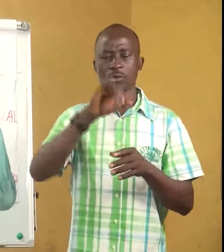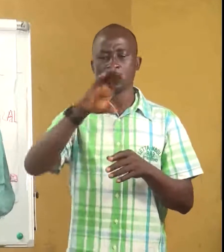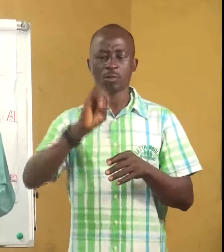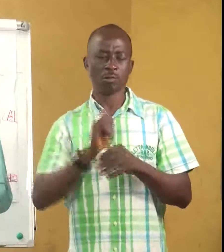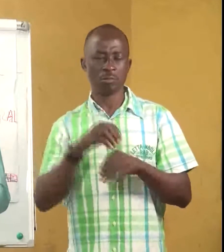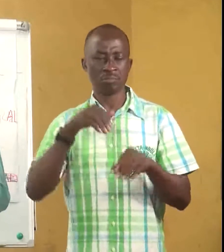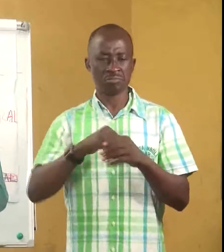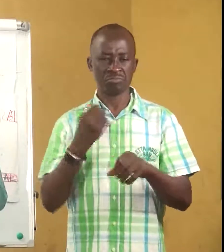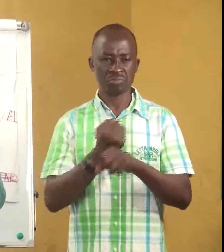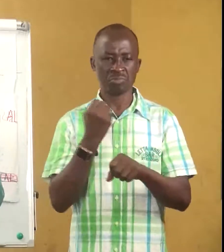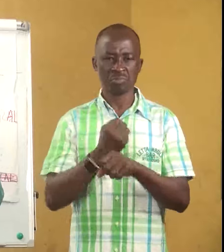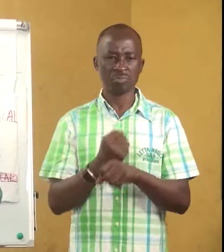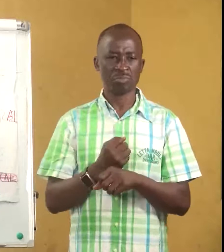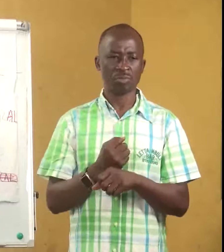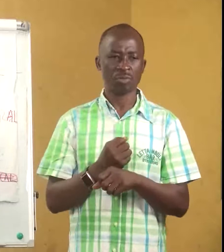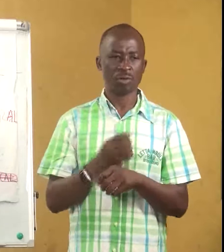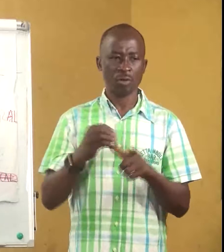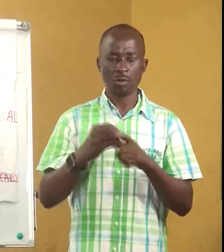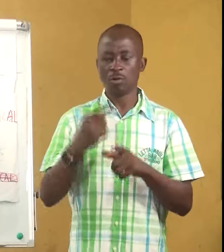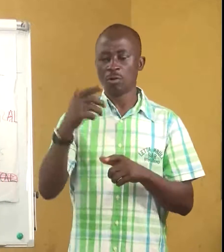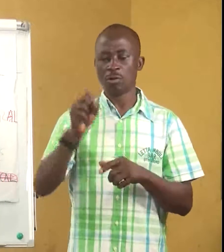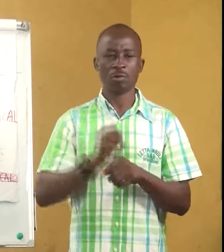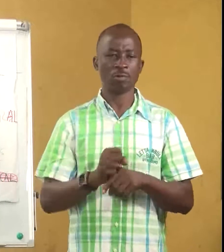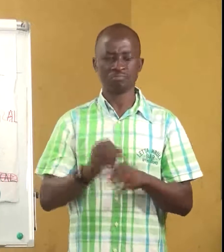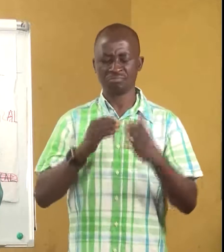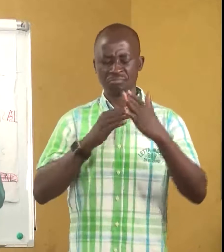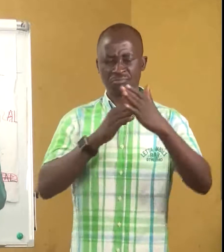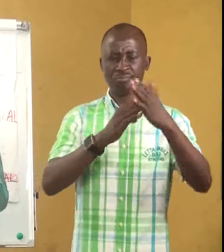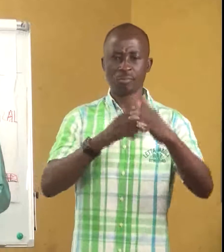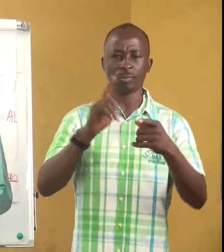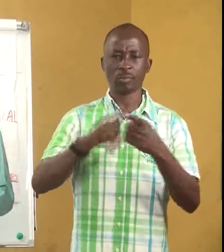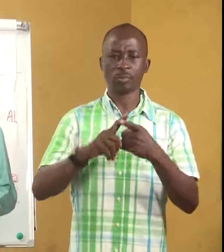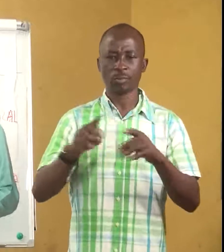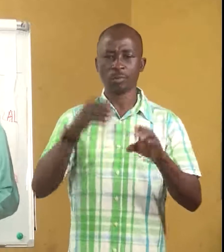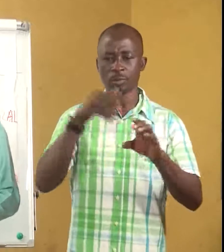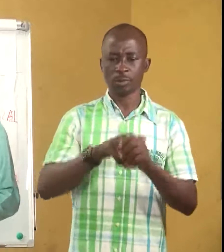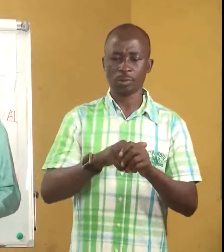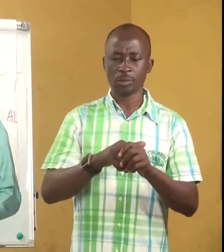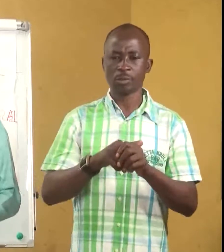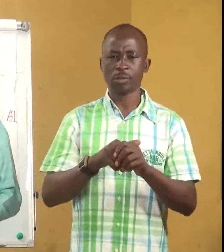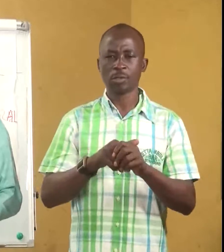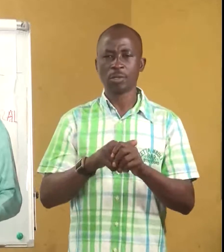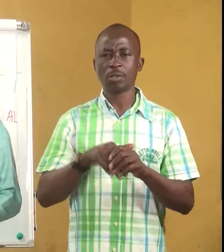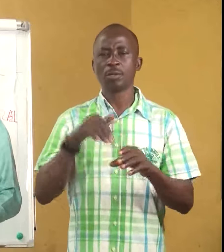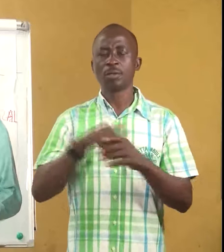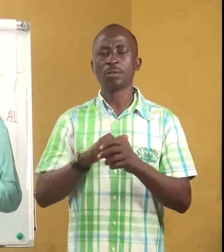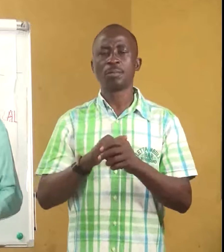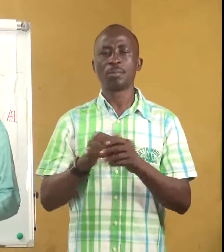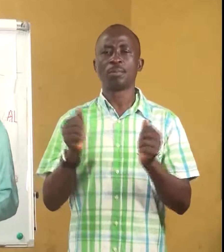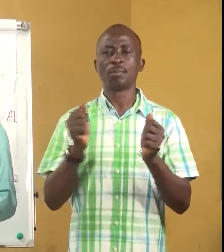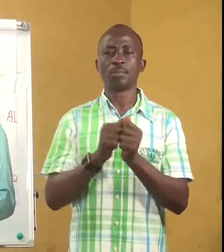the rock crevices or gaps leads to increase in volume with at